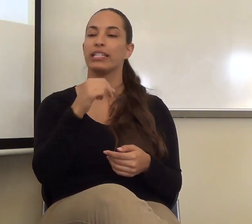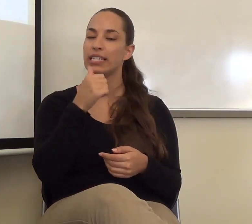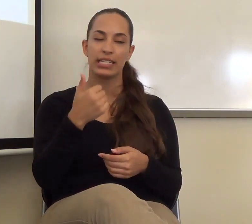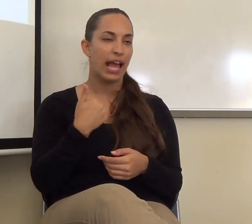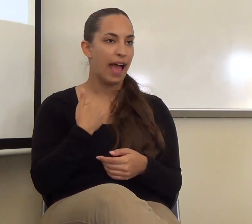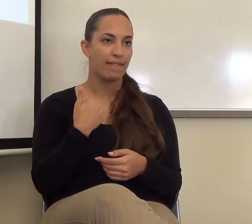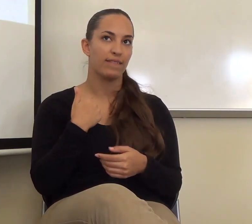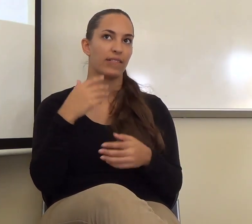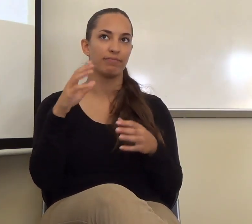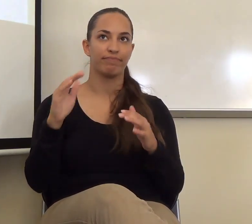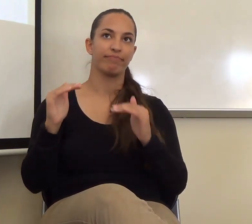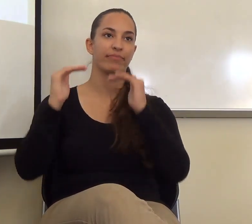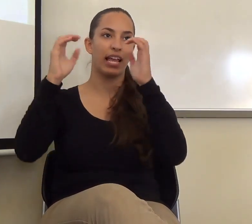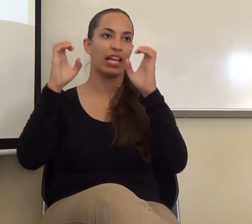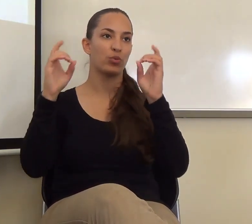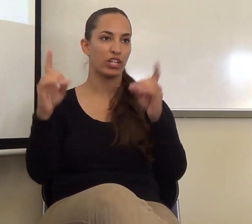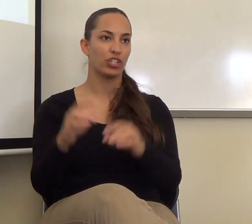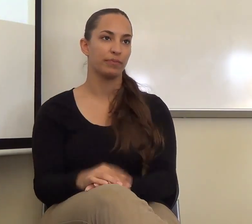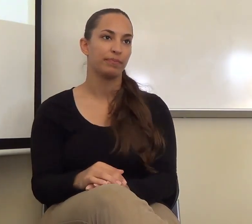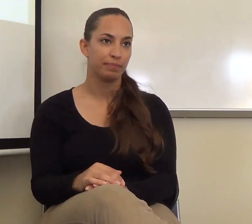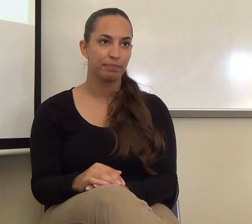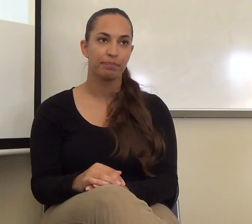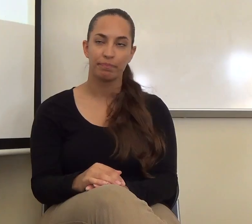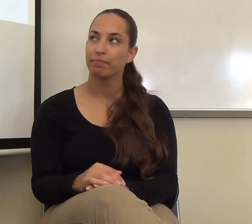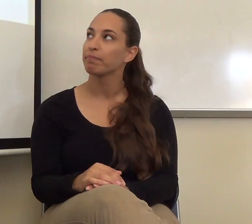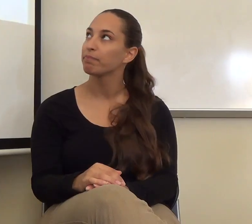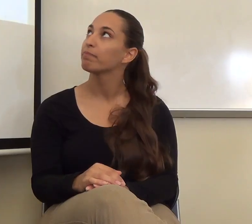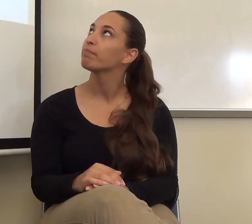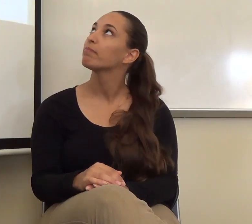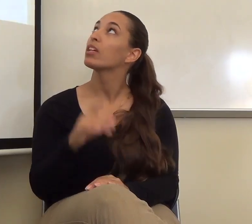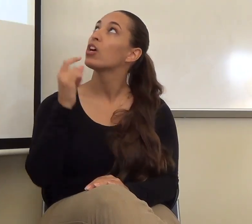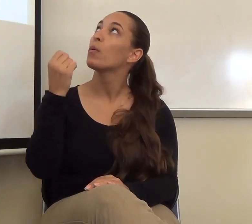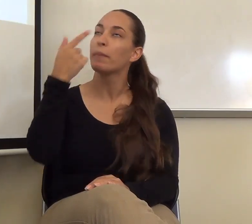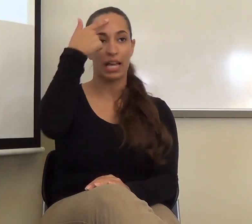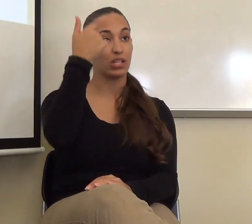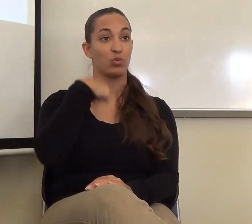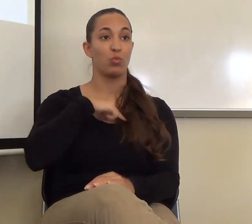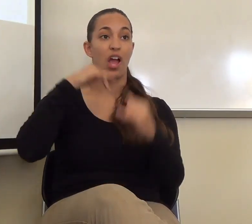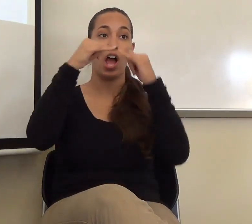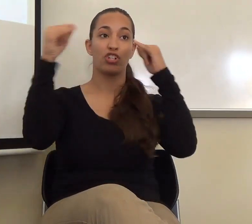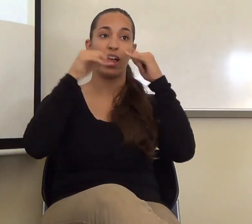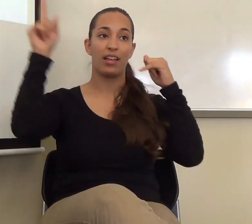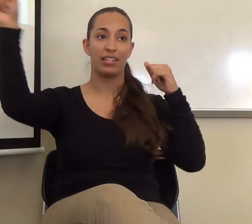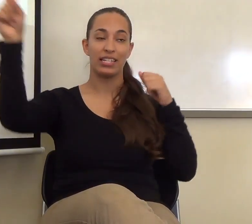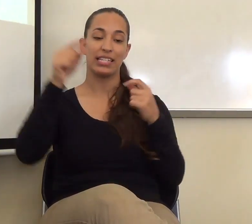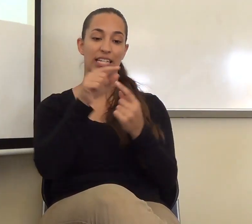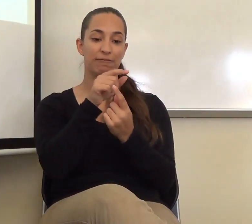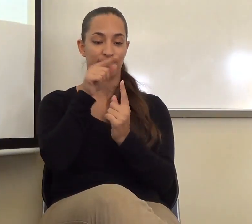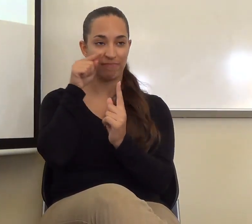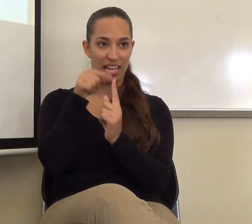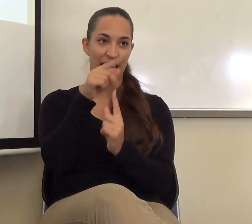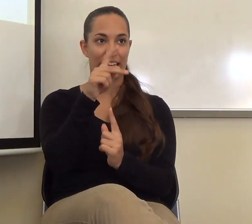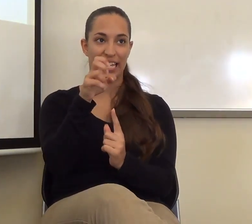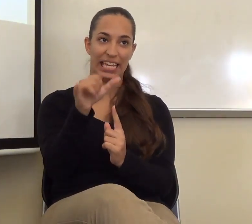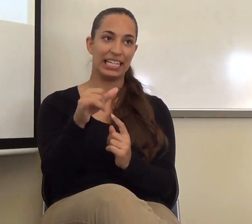that idea in here, because we underlined this sentence as being the key sentence. Okay?